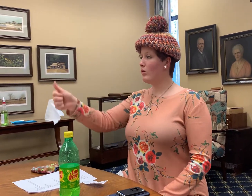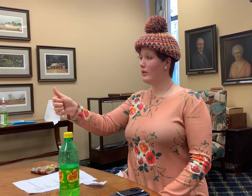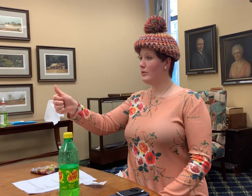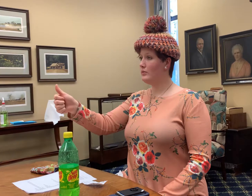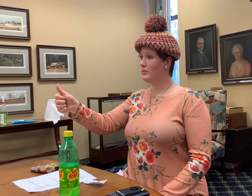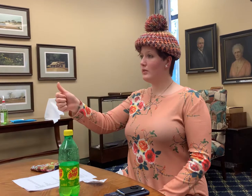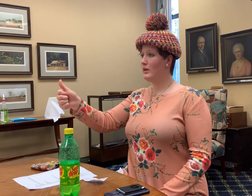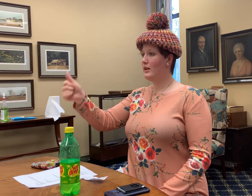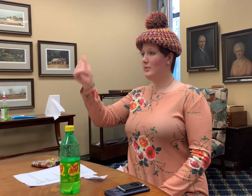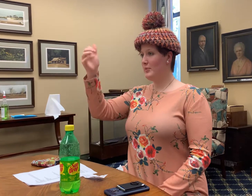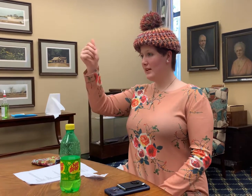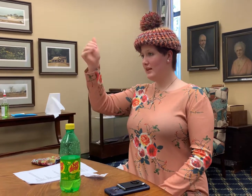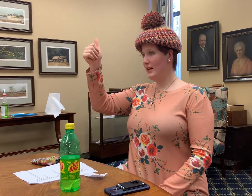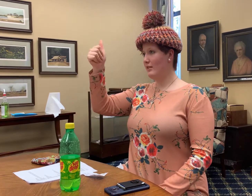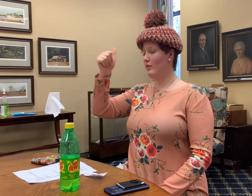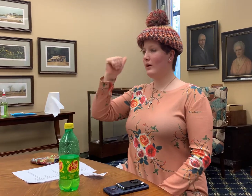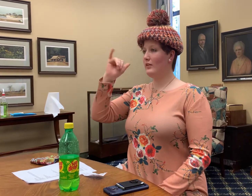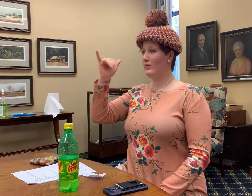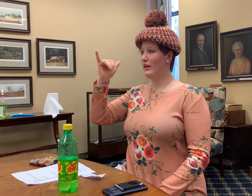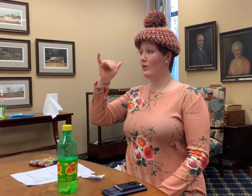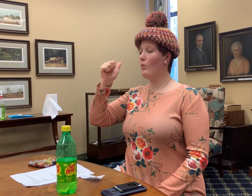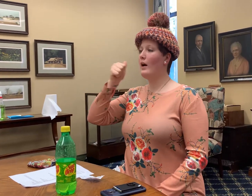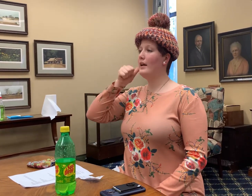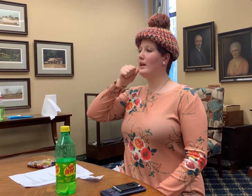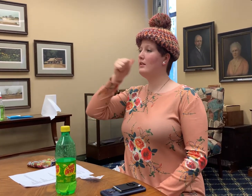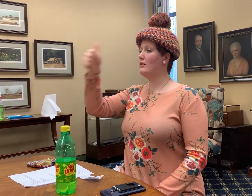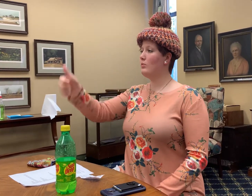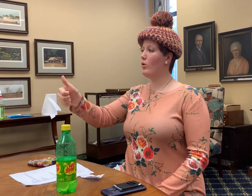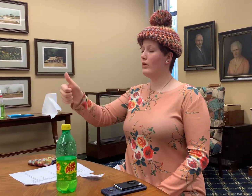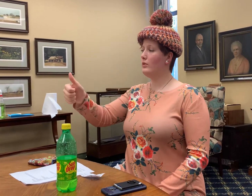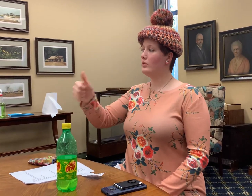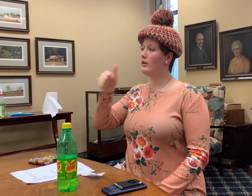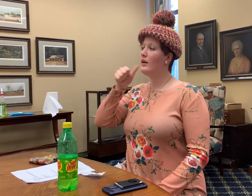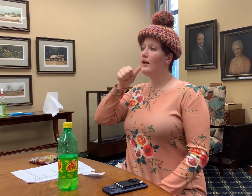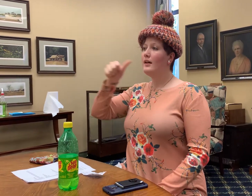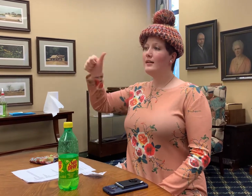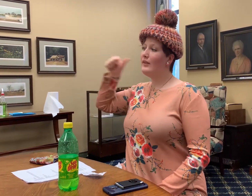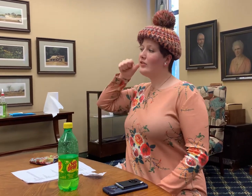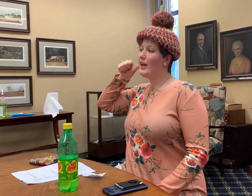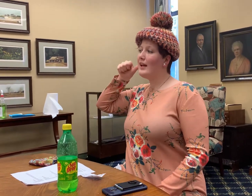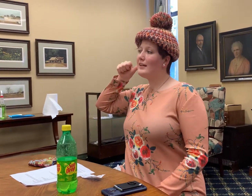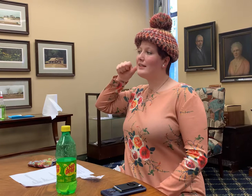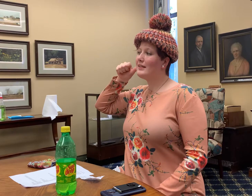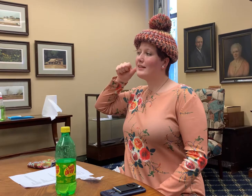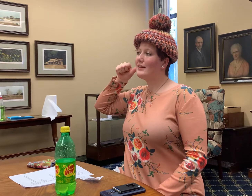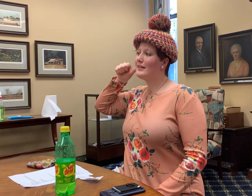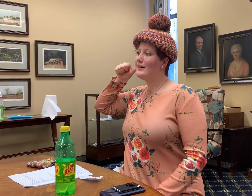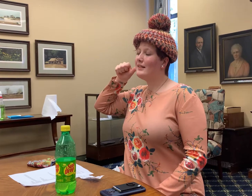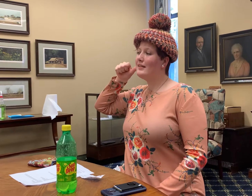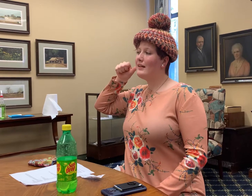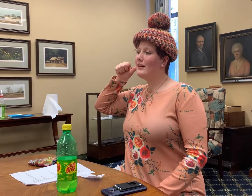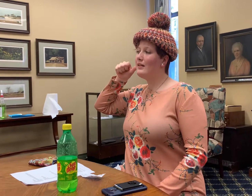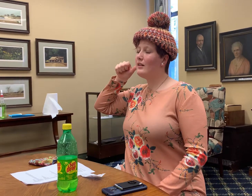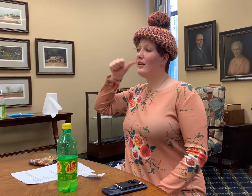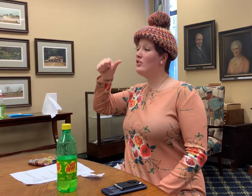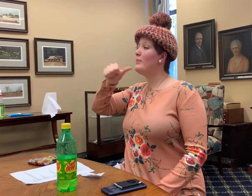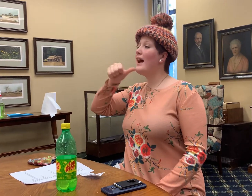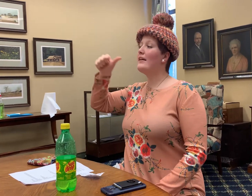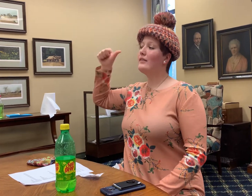Tomorrow. Keep your pinky down, otherwise you're finding a Y again. Tomorrow. Yesterday. In your past,